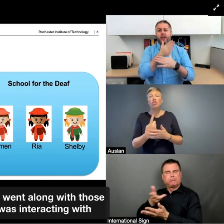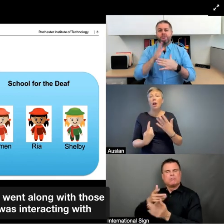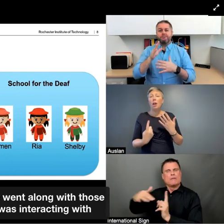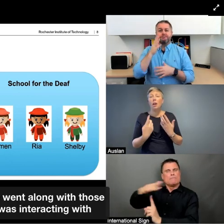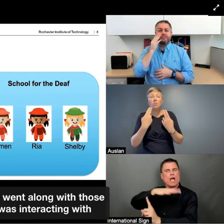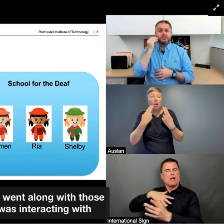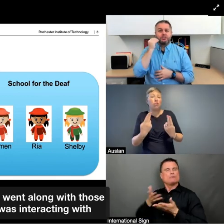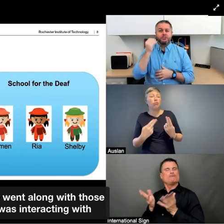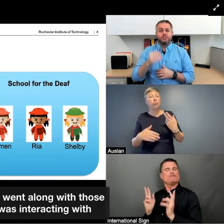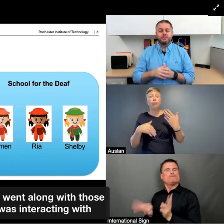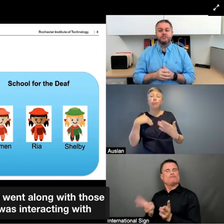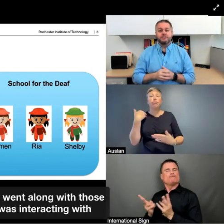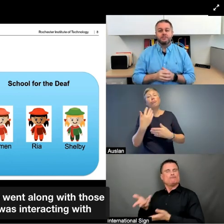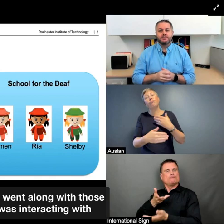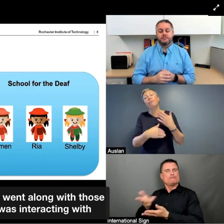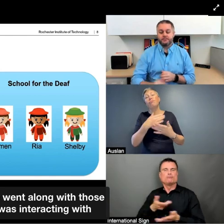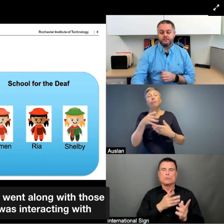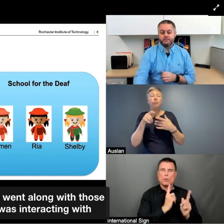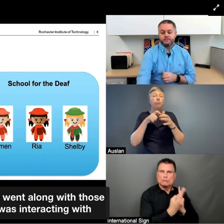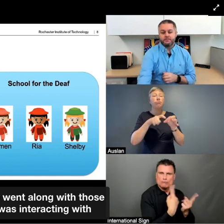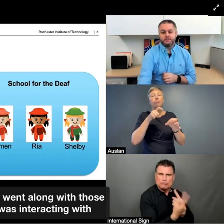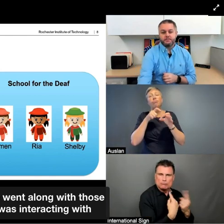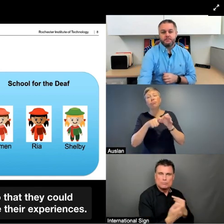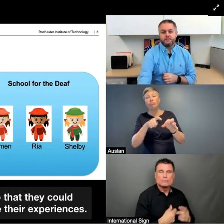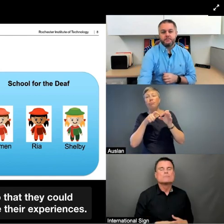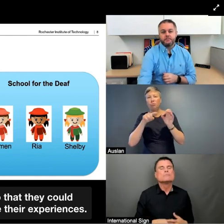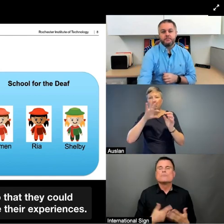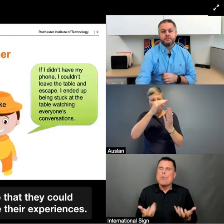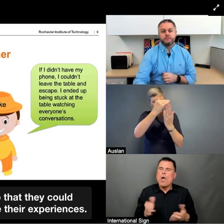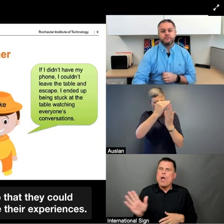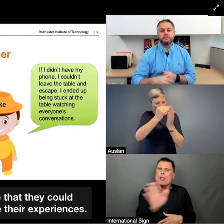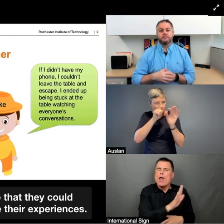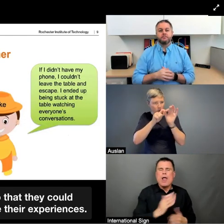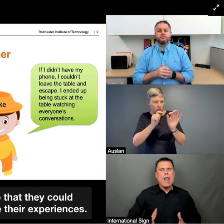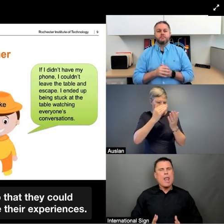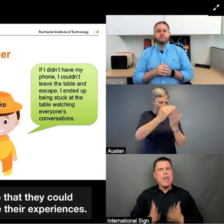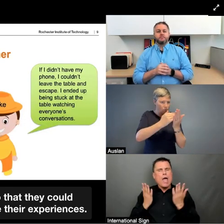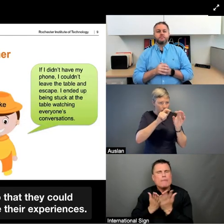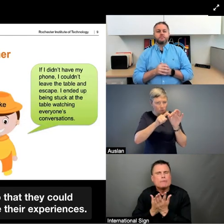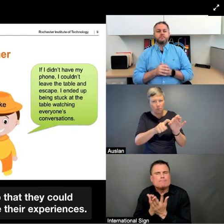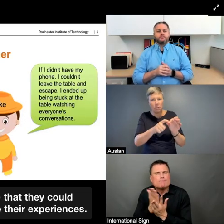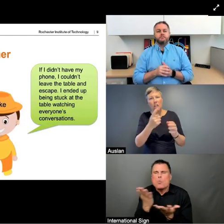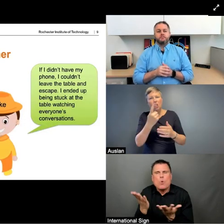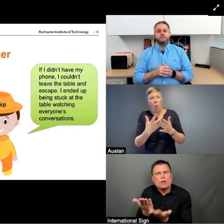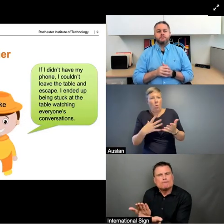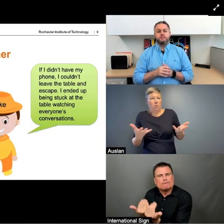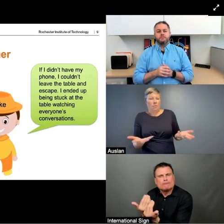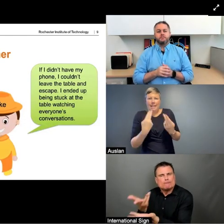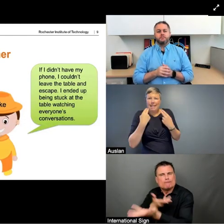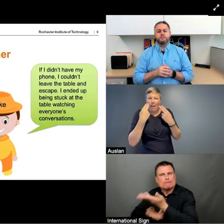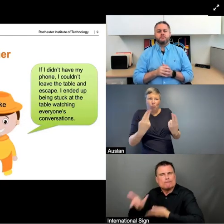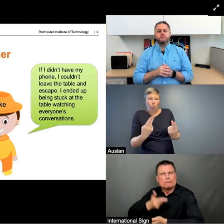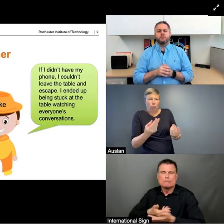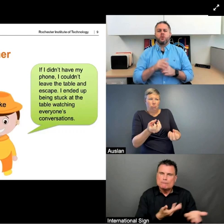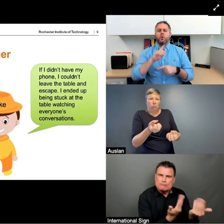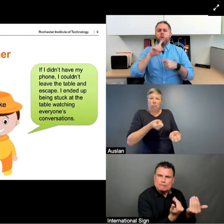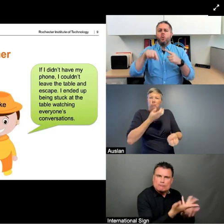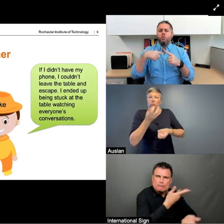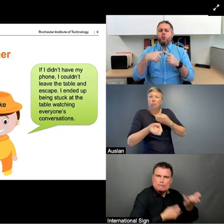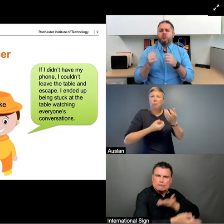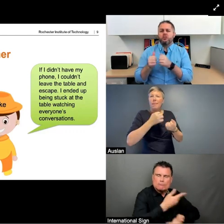went along with those that I was interacting with so that they could share their experiences.